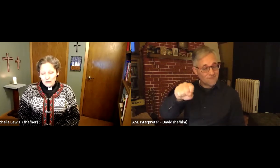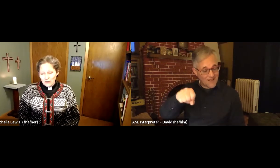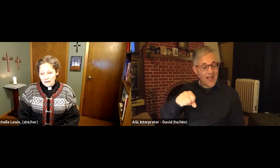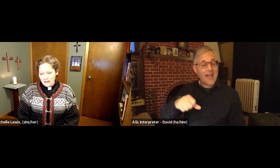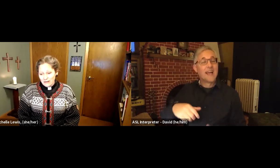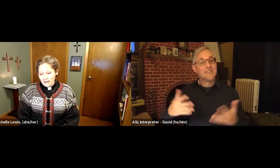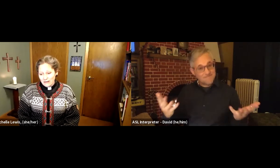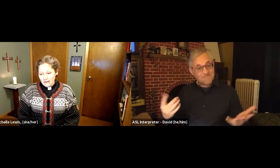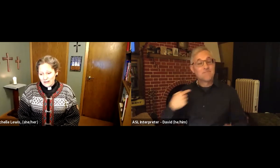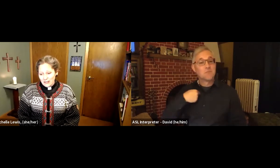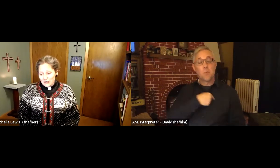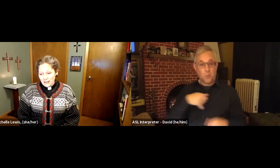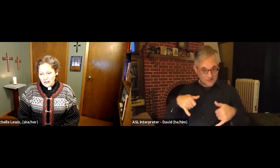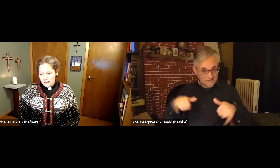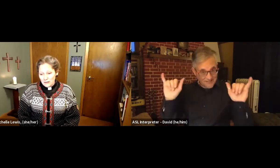grief.